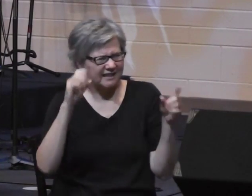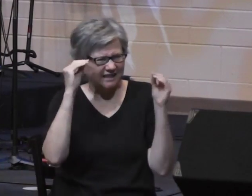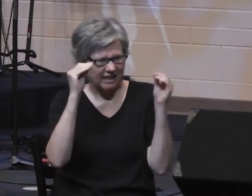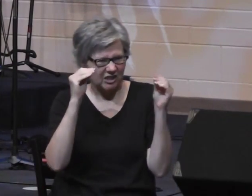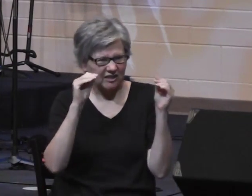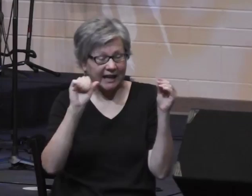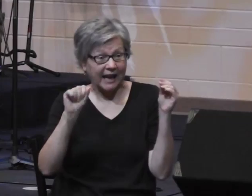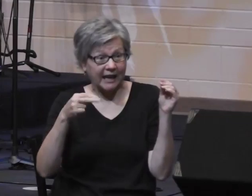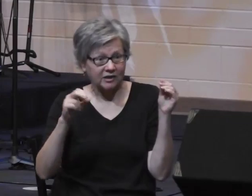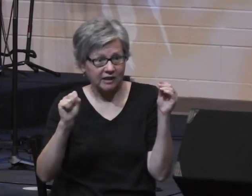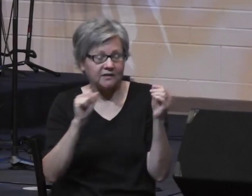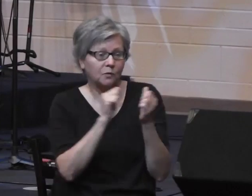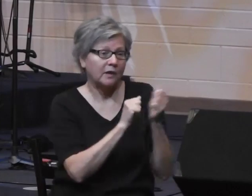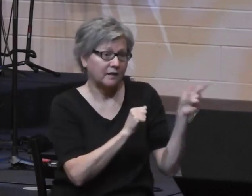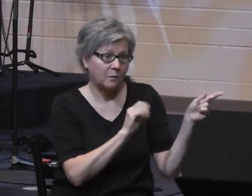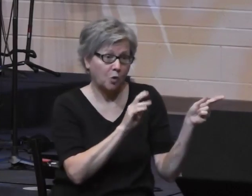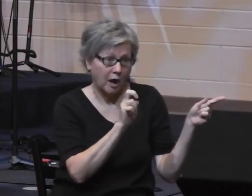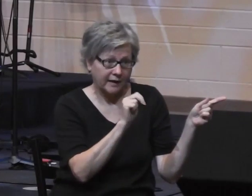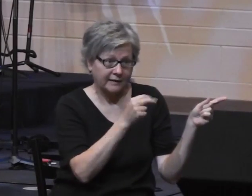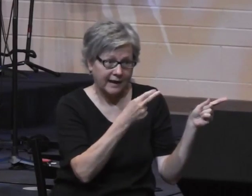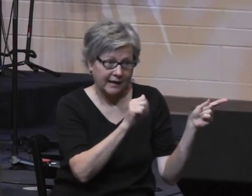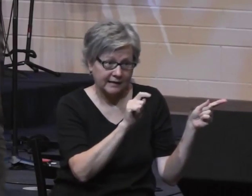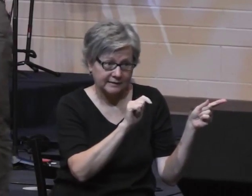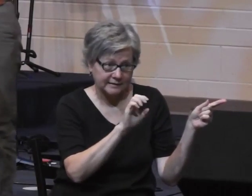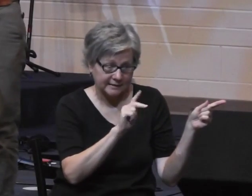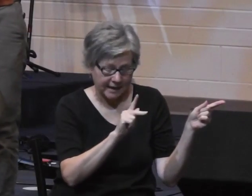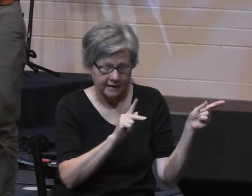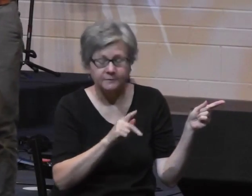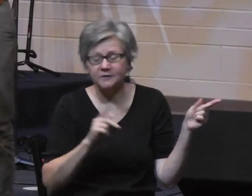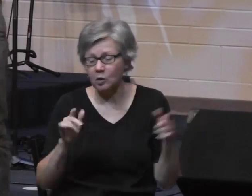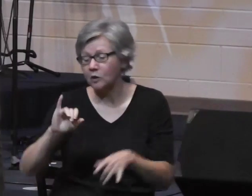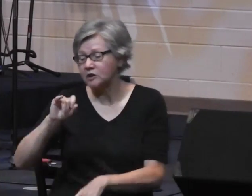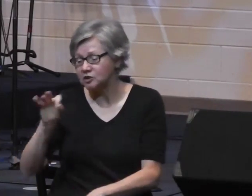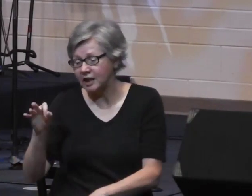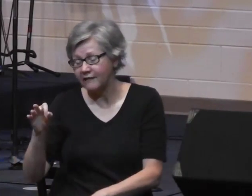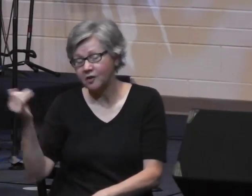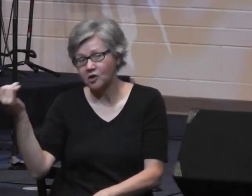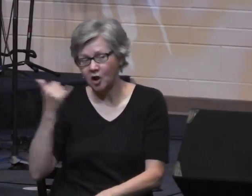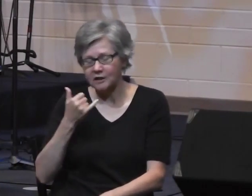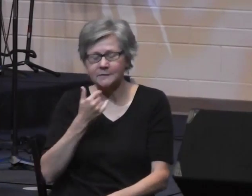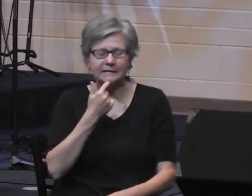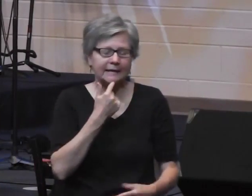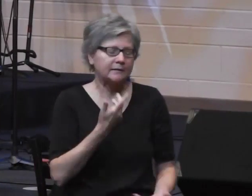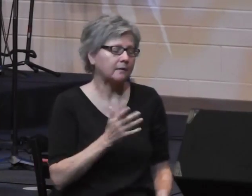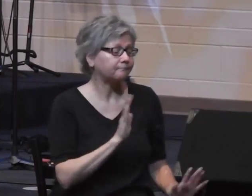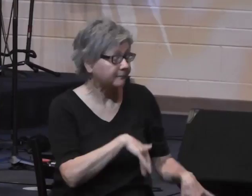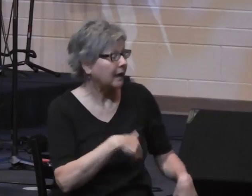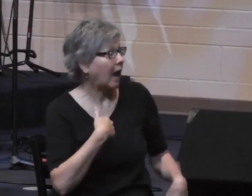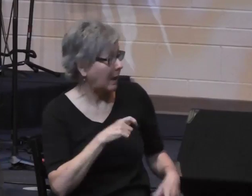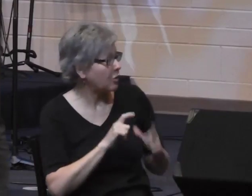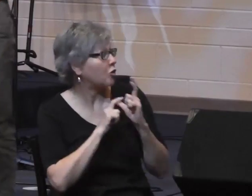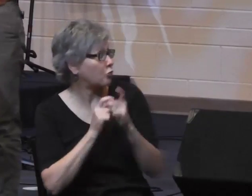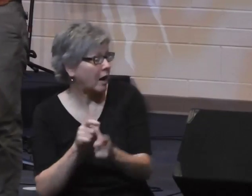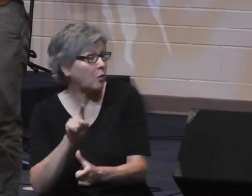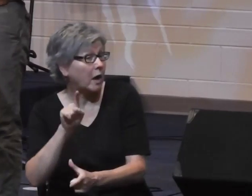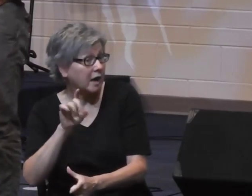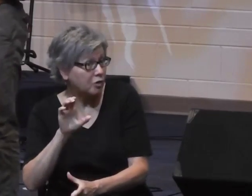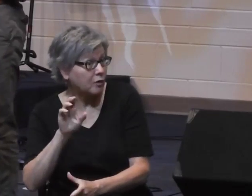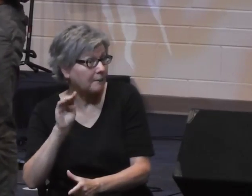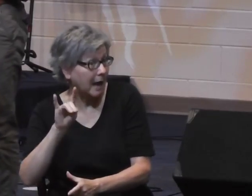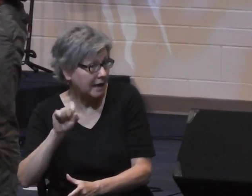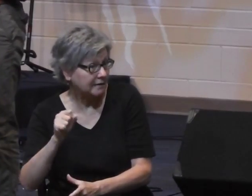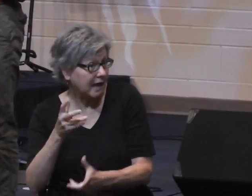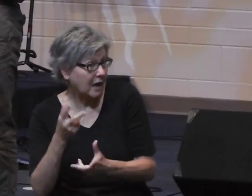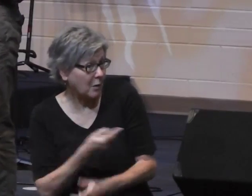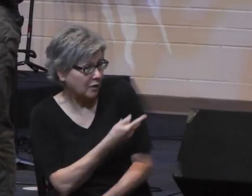High School. The three of us run together a lot. And Jeff calls Brian and I one day. He's like, "Hey, I'm going to run a 100-mile race,